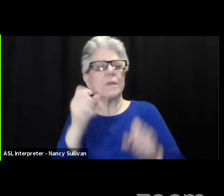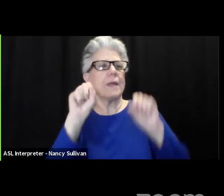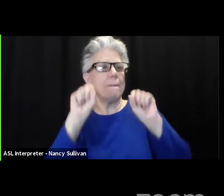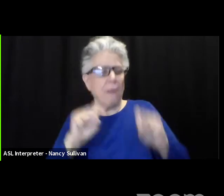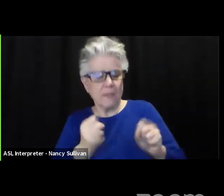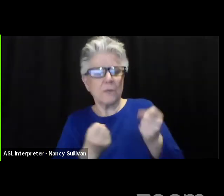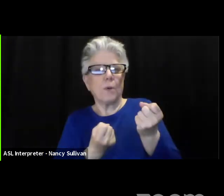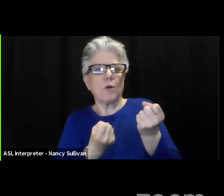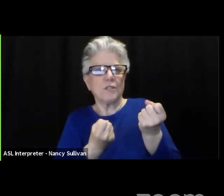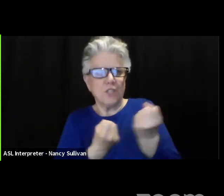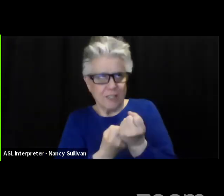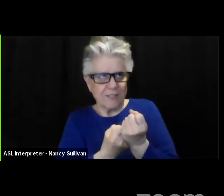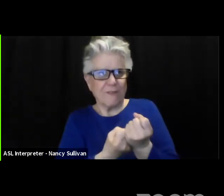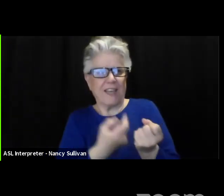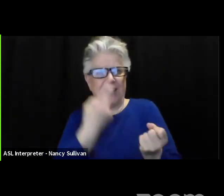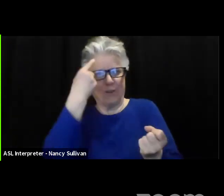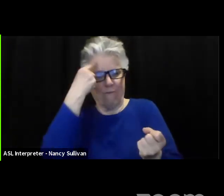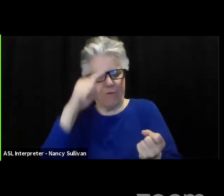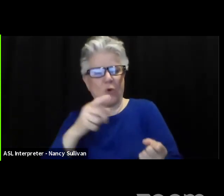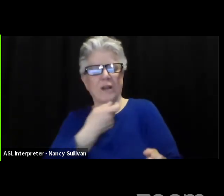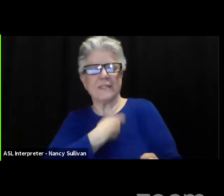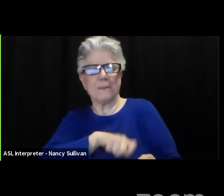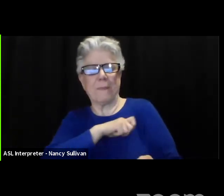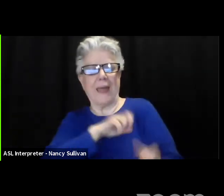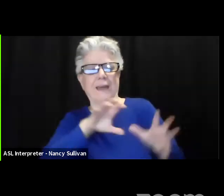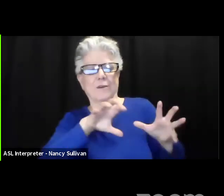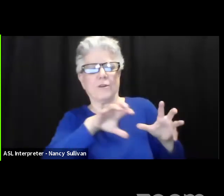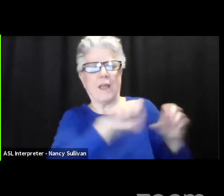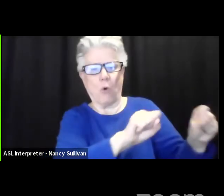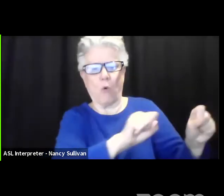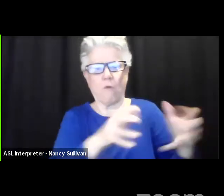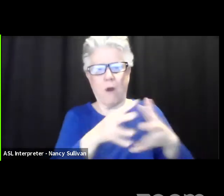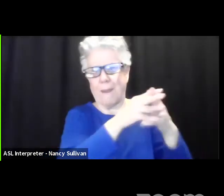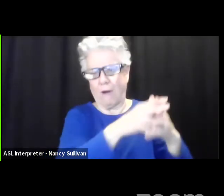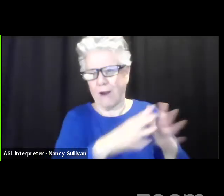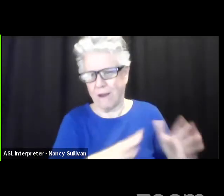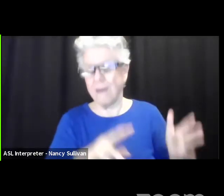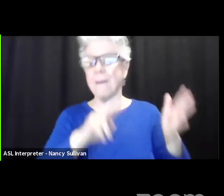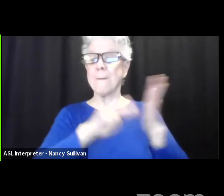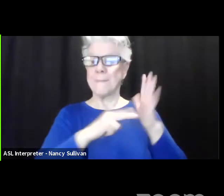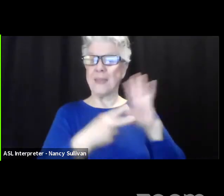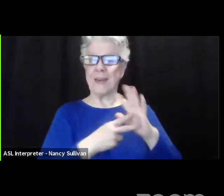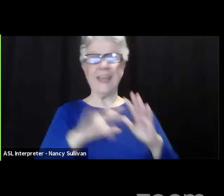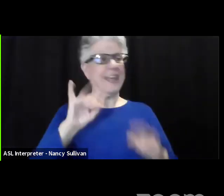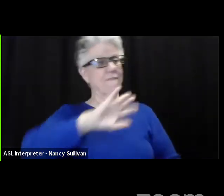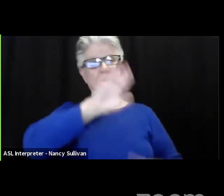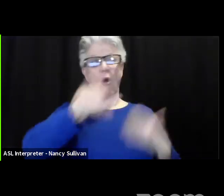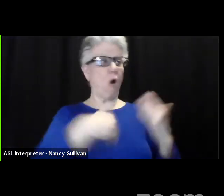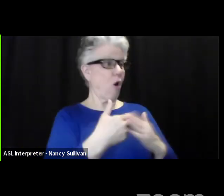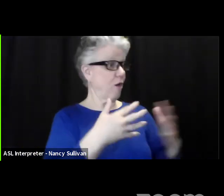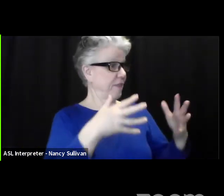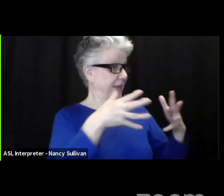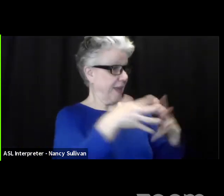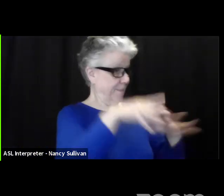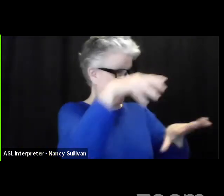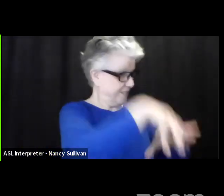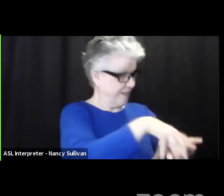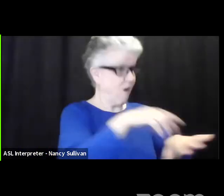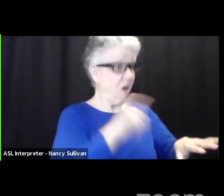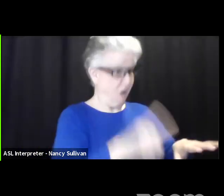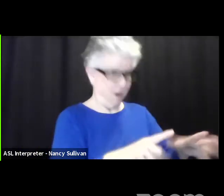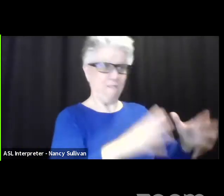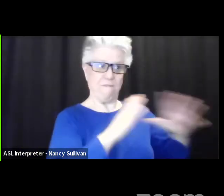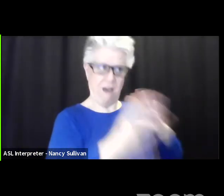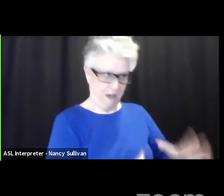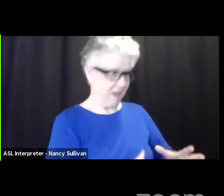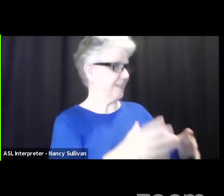justification for the Spanish colonial presence in the Americas. Namely, if all the Amerindians are amentes, if